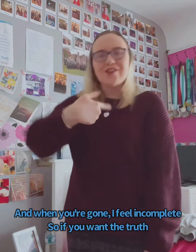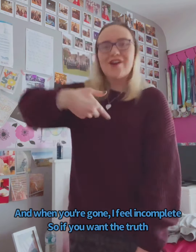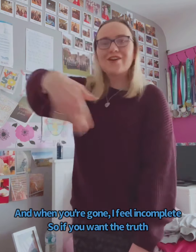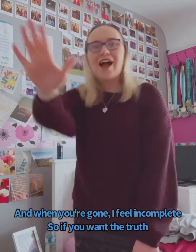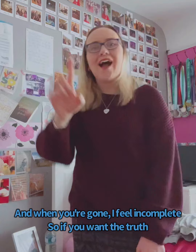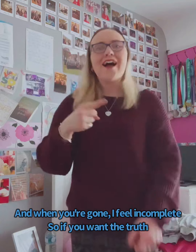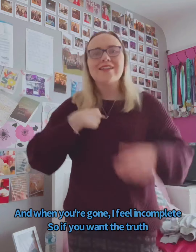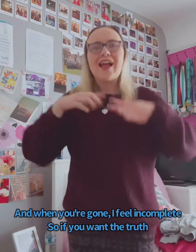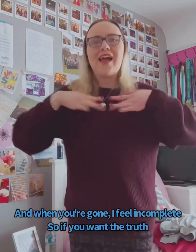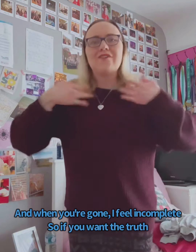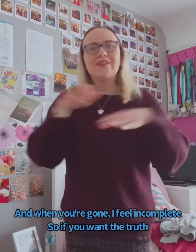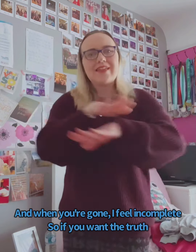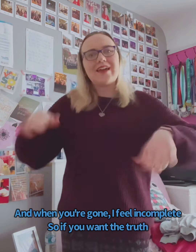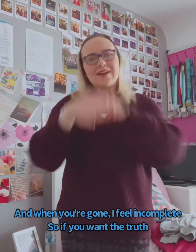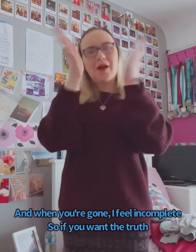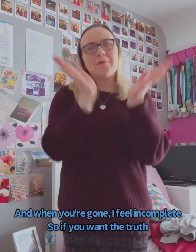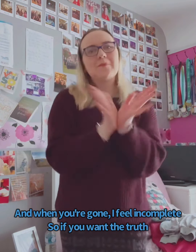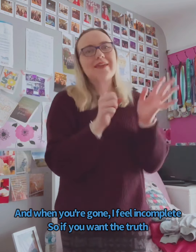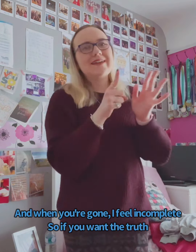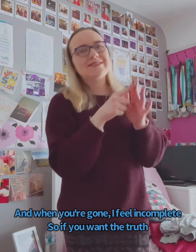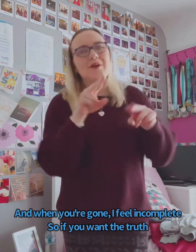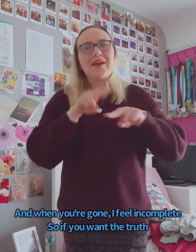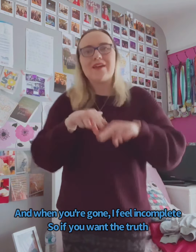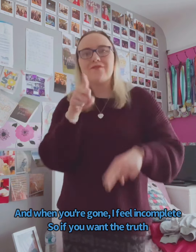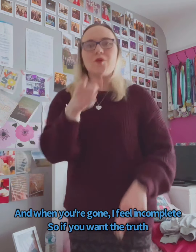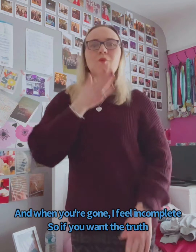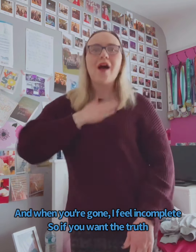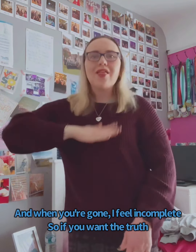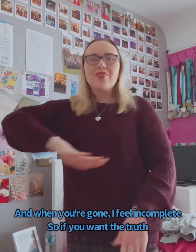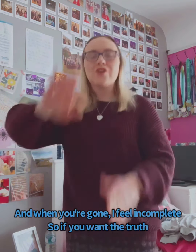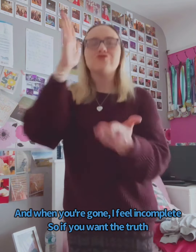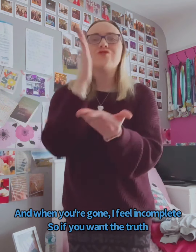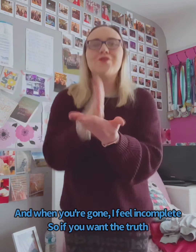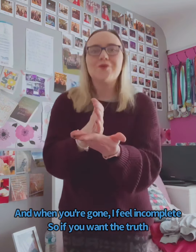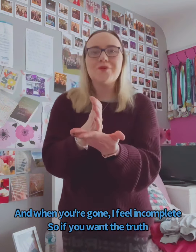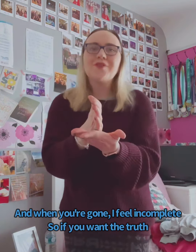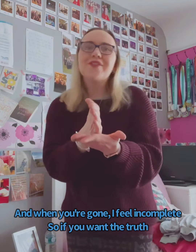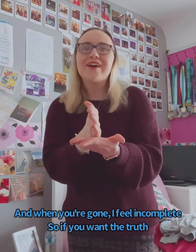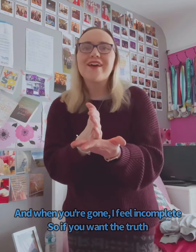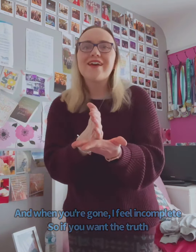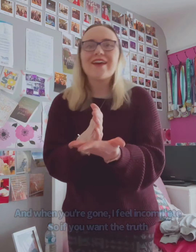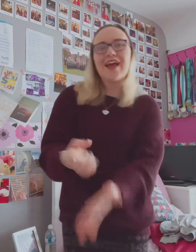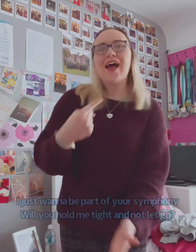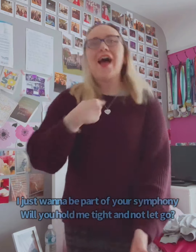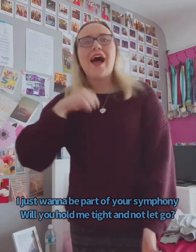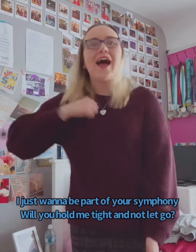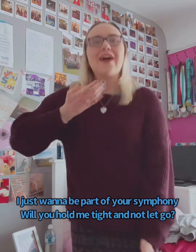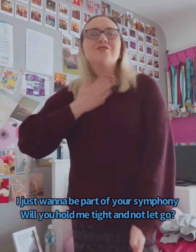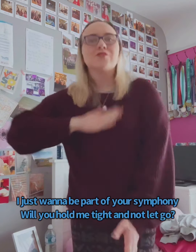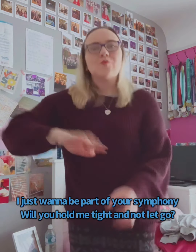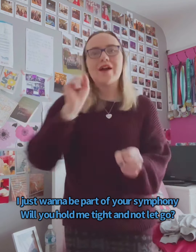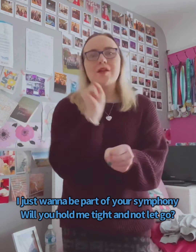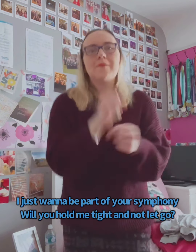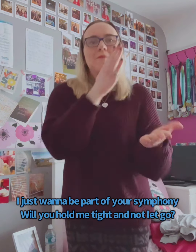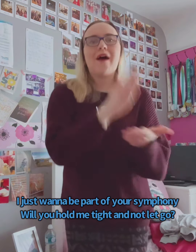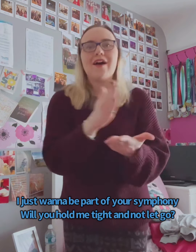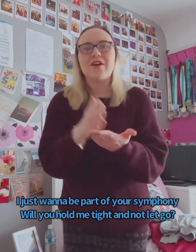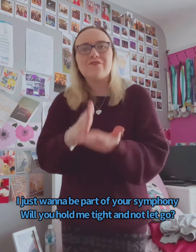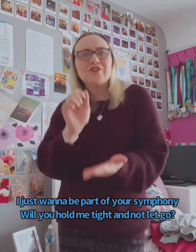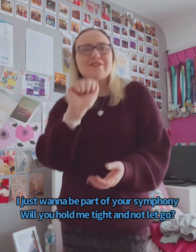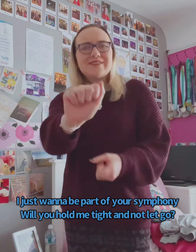when you're gone, I'm feeling complete So if you want the truth I just wanna